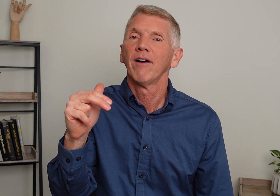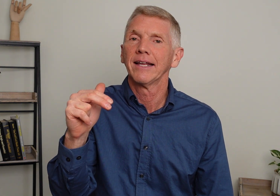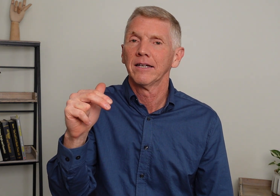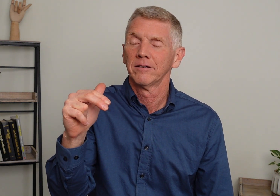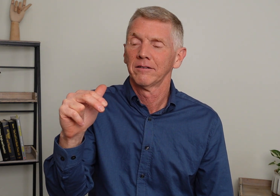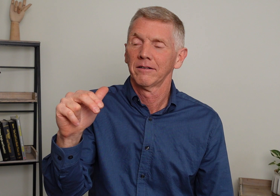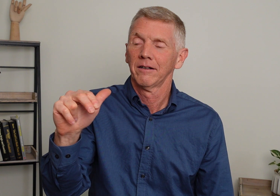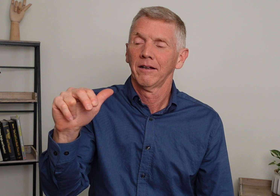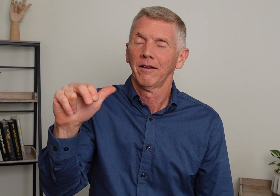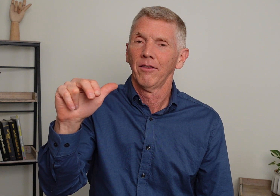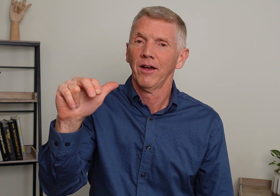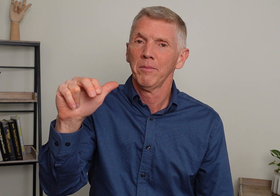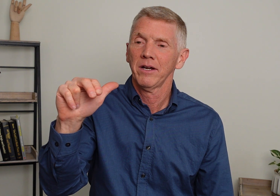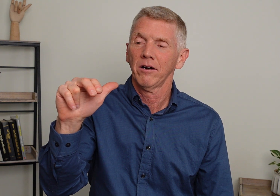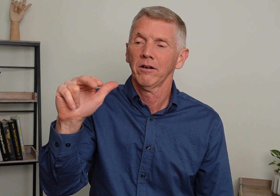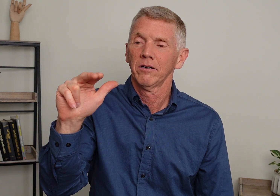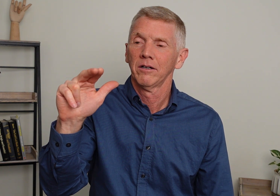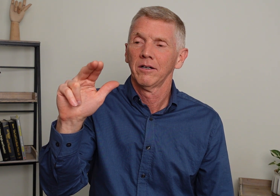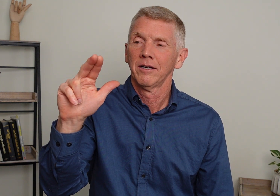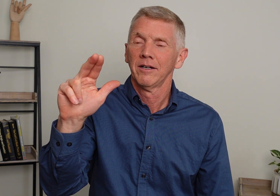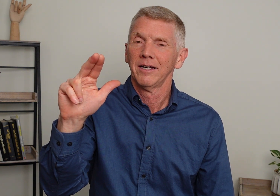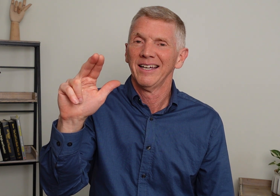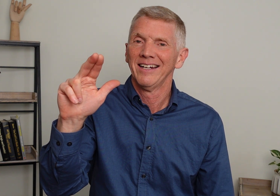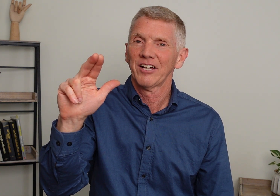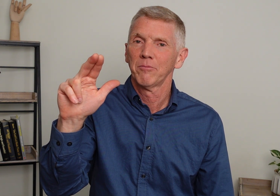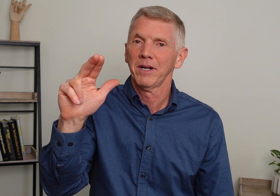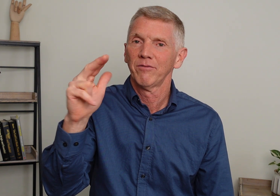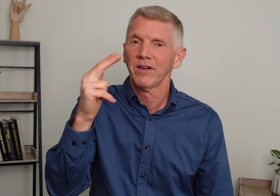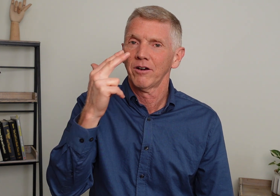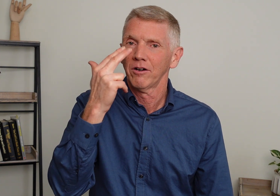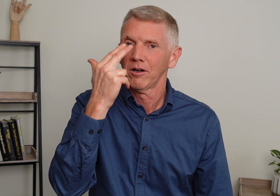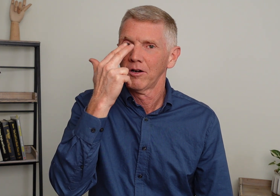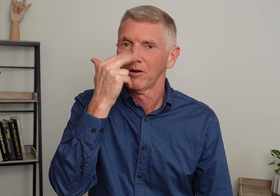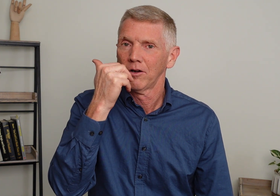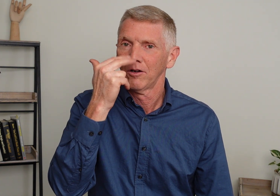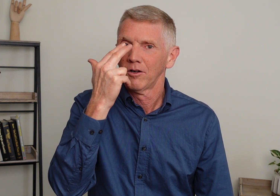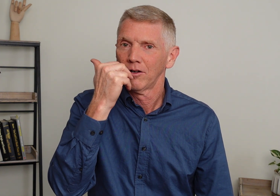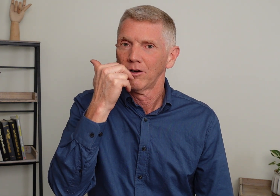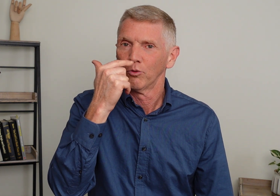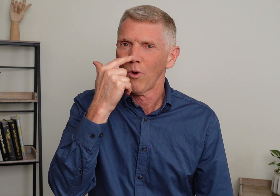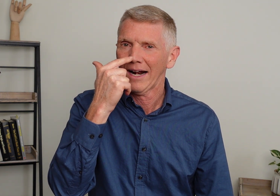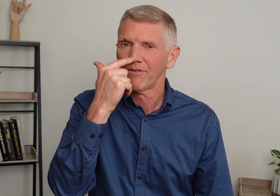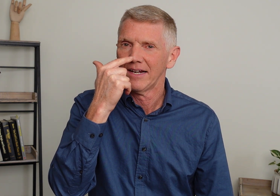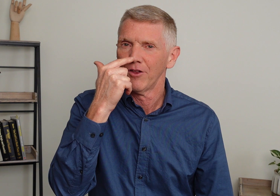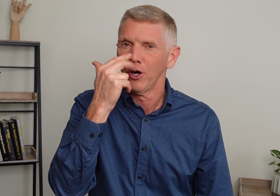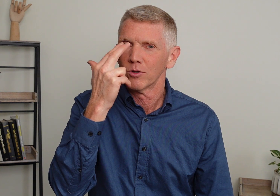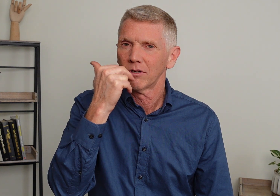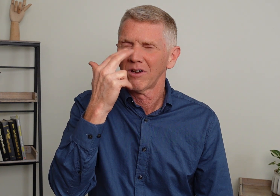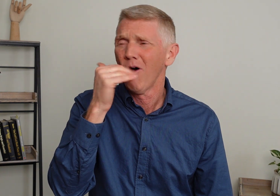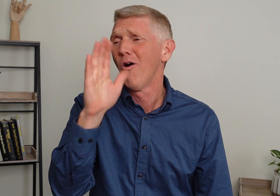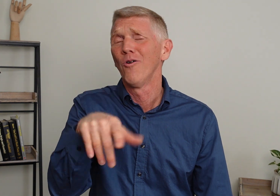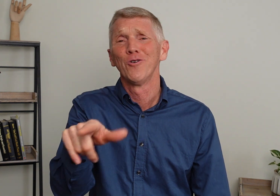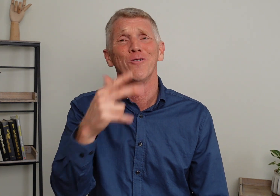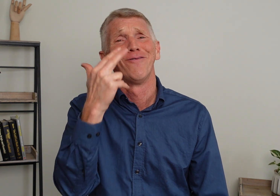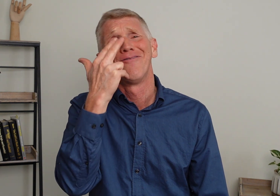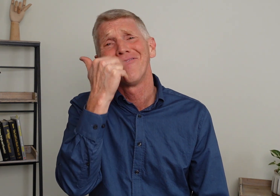Funny. Thumb here, index and middle finger, right off the end of the nose. Okay? Oh, you're